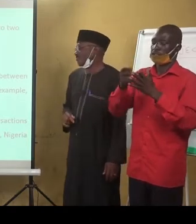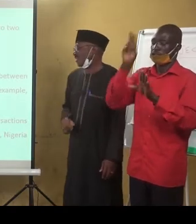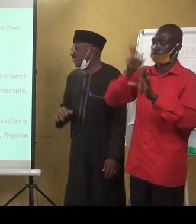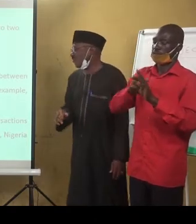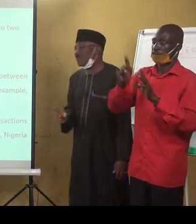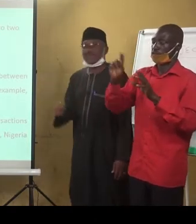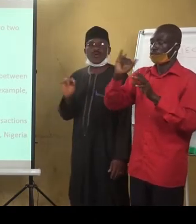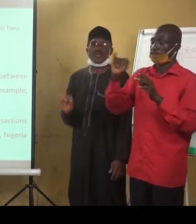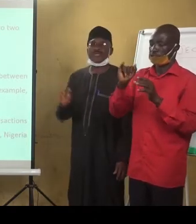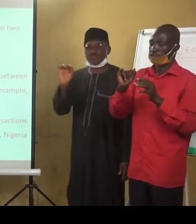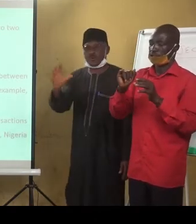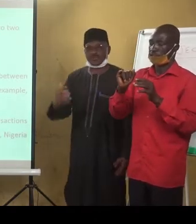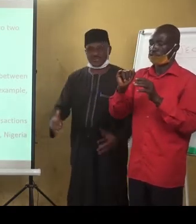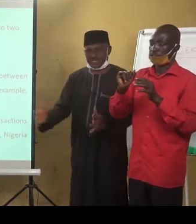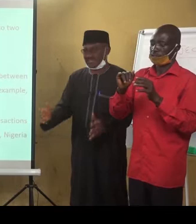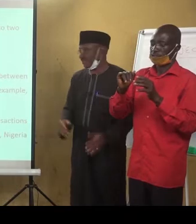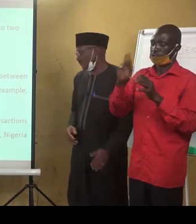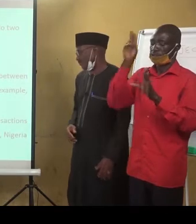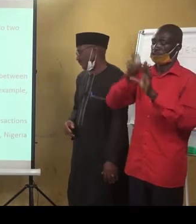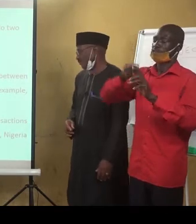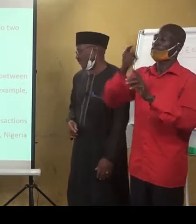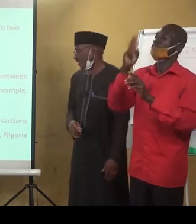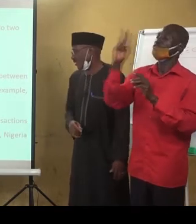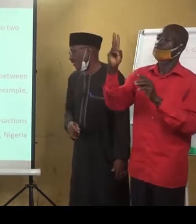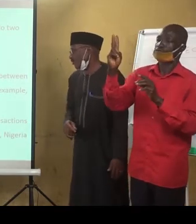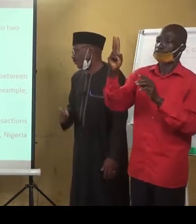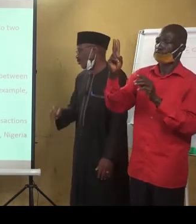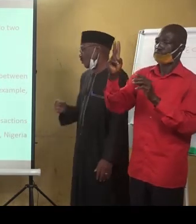transaction involving only two countries